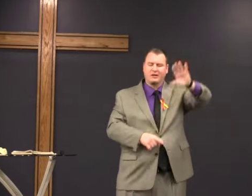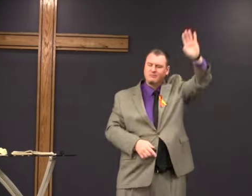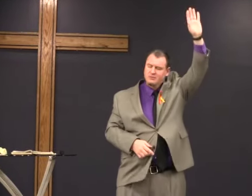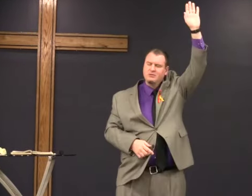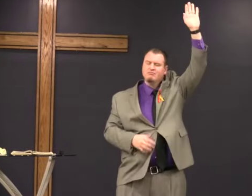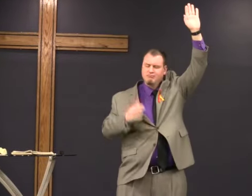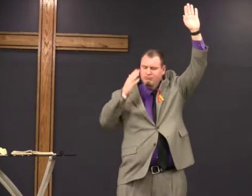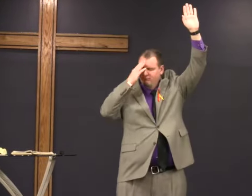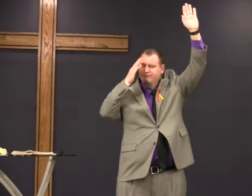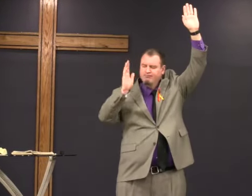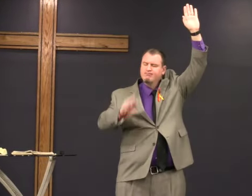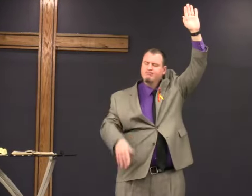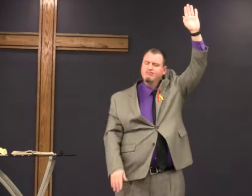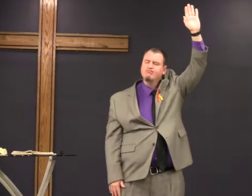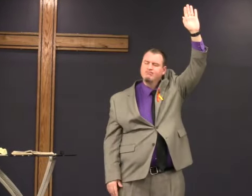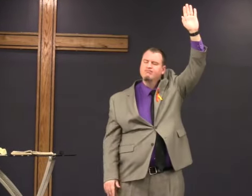room who have failed.